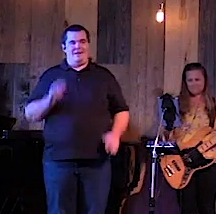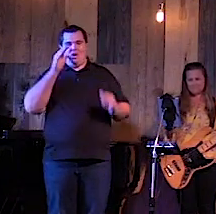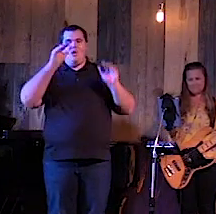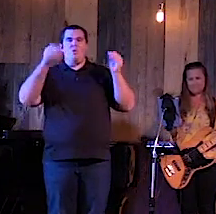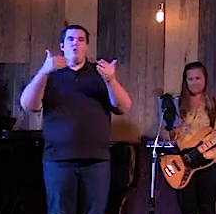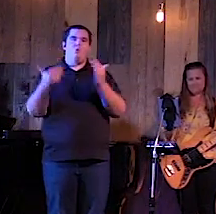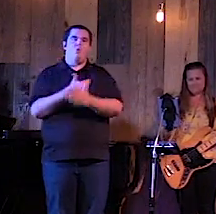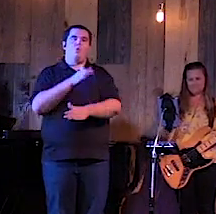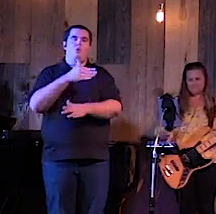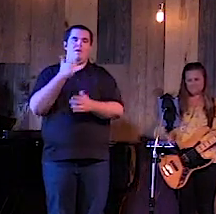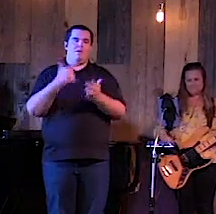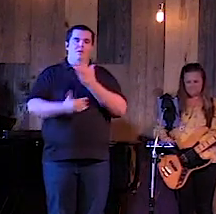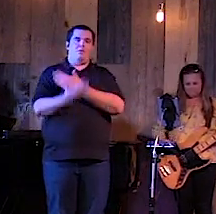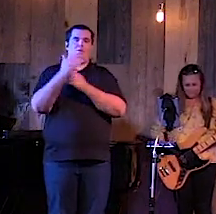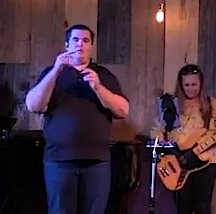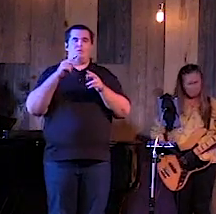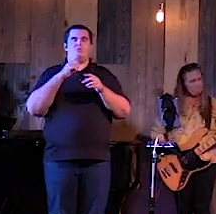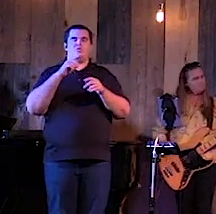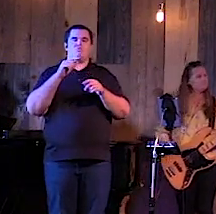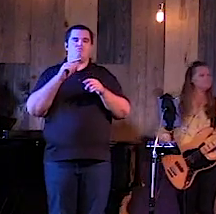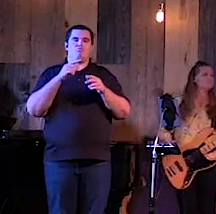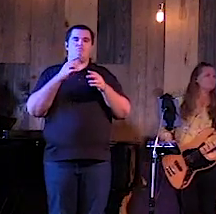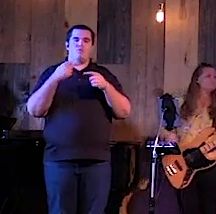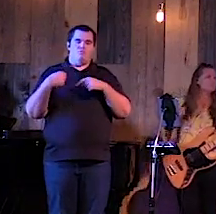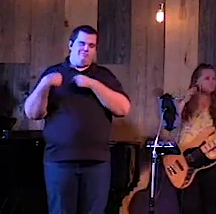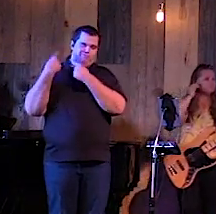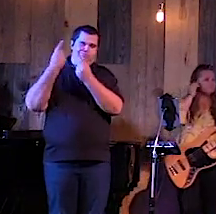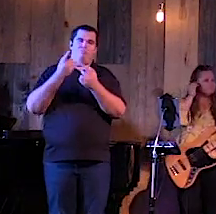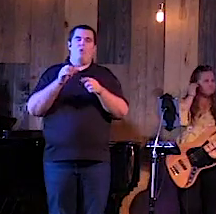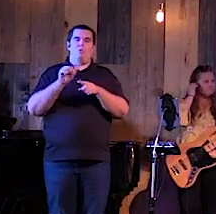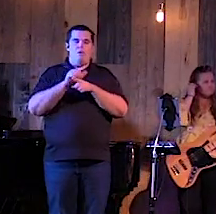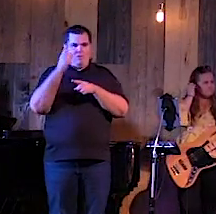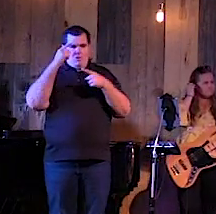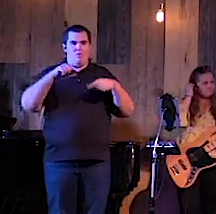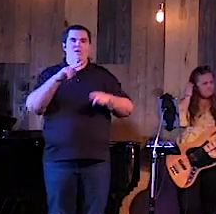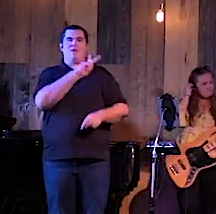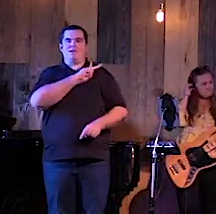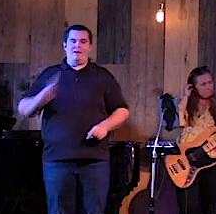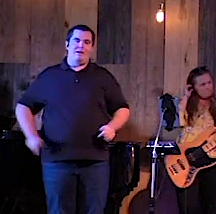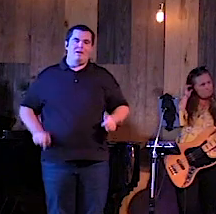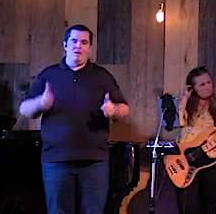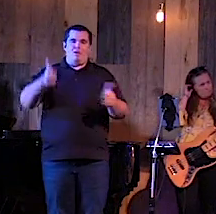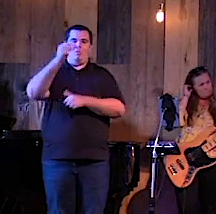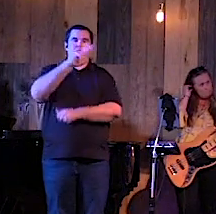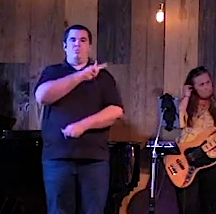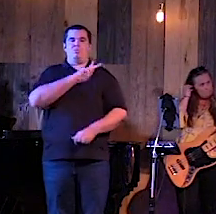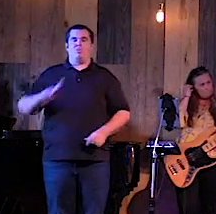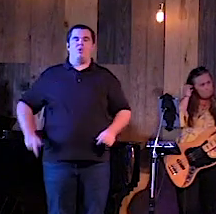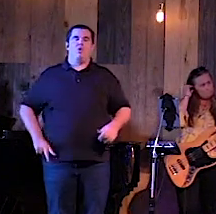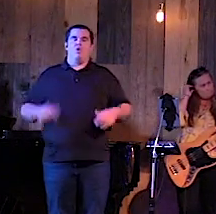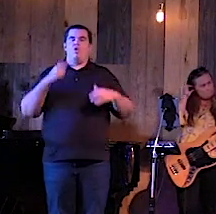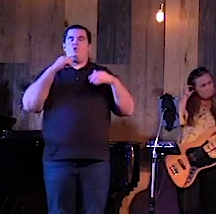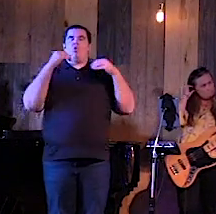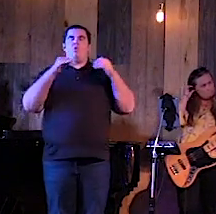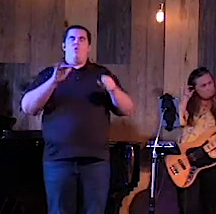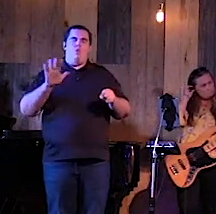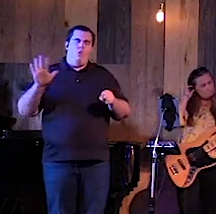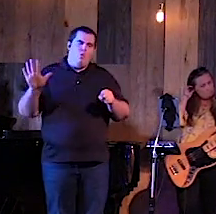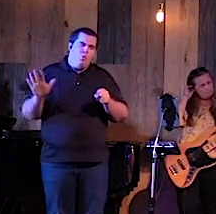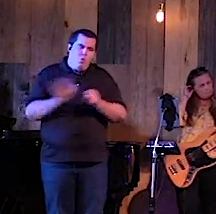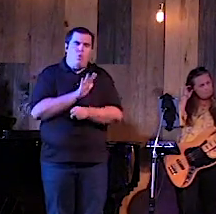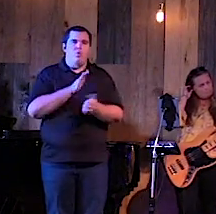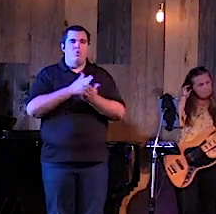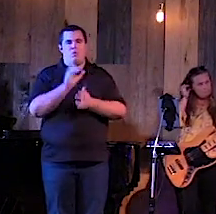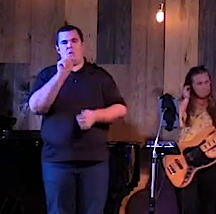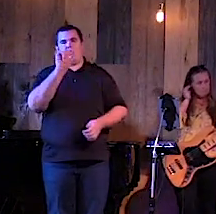A new song to you this morning, church. It's a song we've been wanting to do for quite a while. It's called King of Kings. It's chock full of lots of scripture through the book of